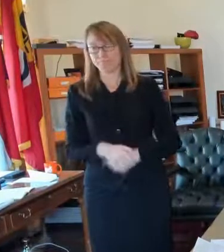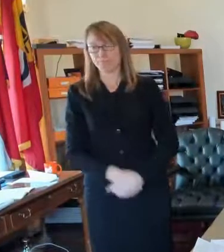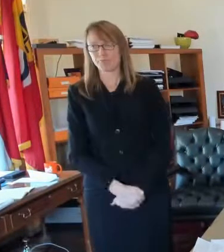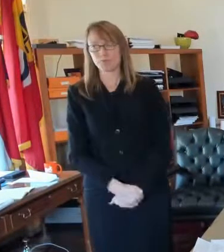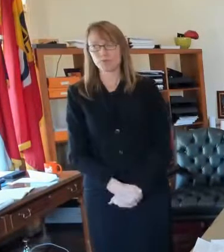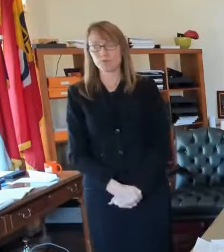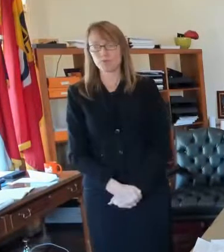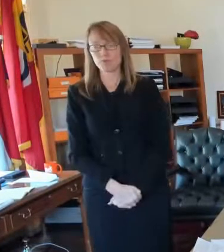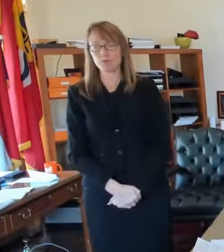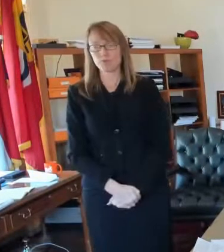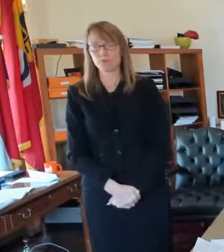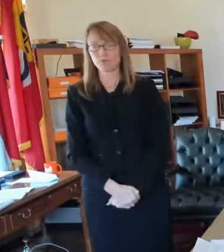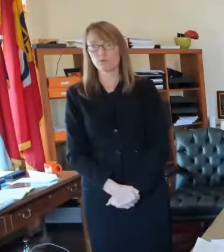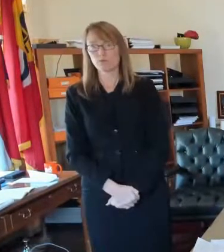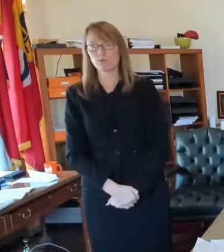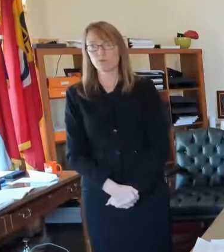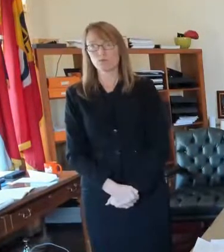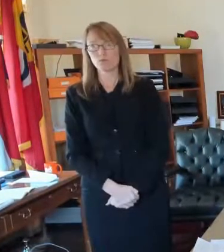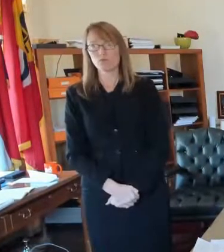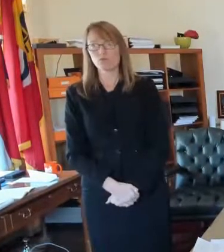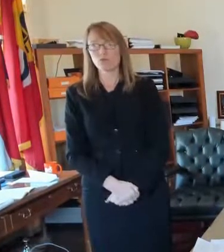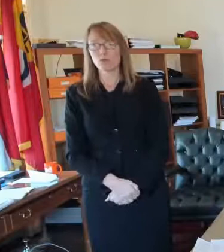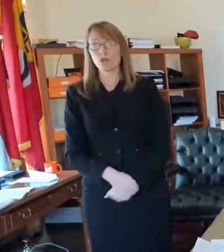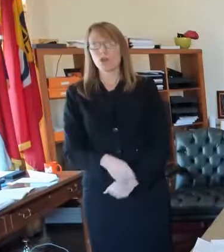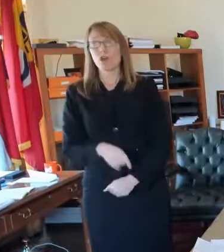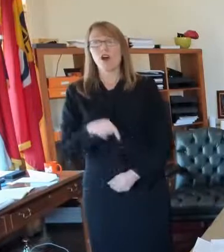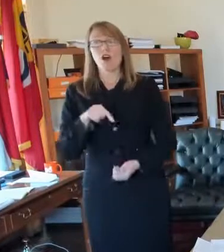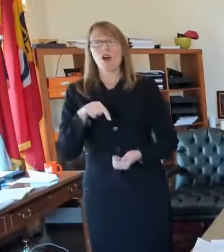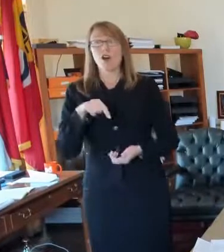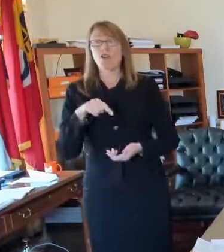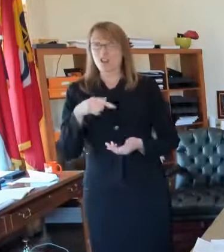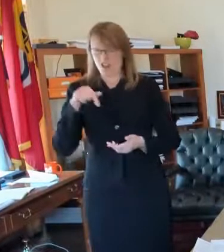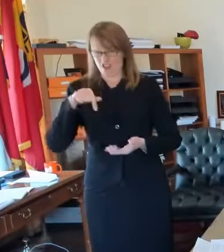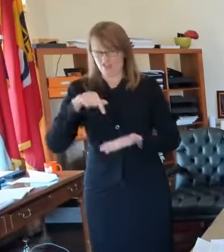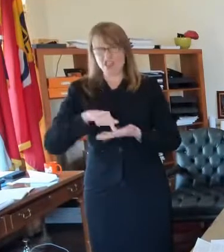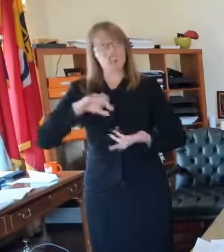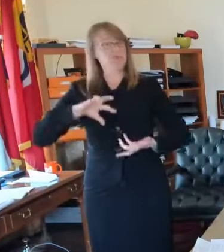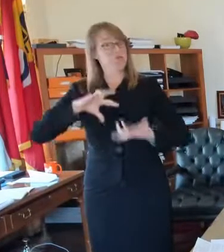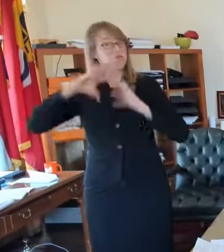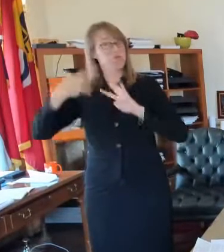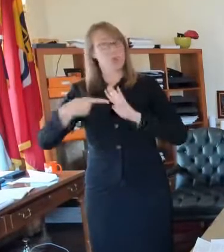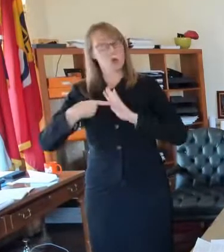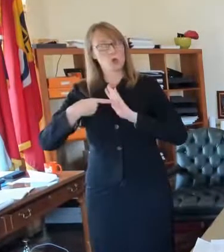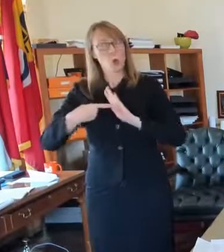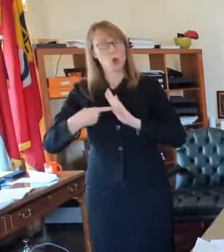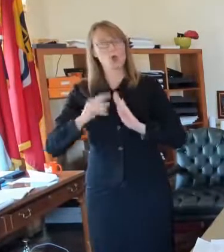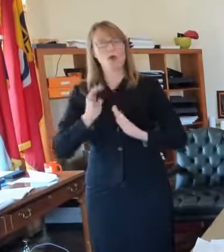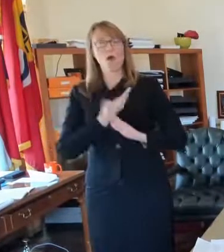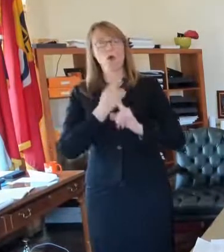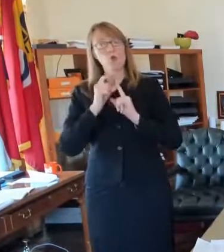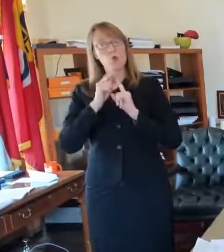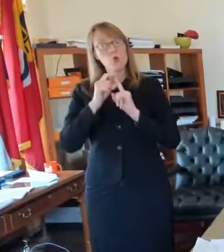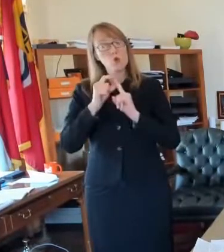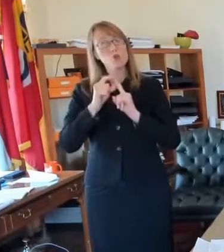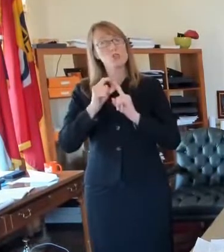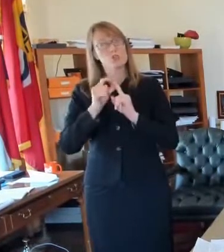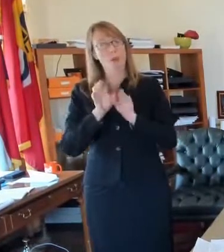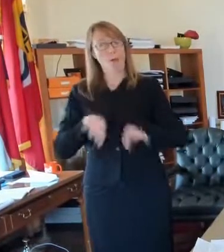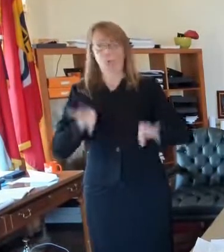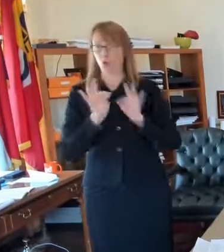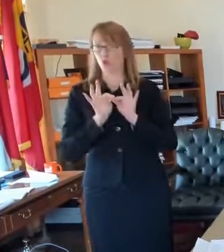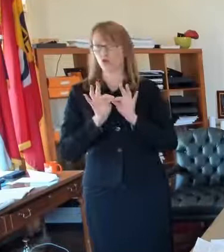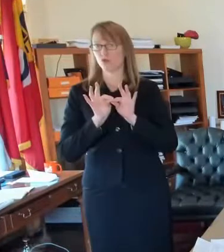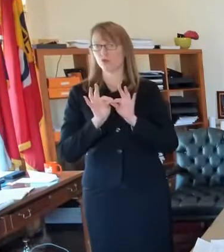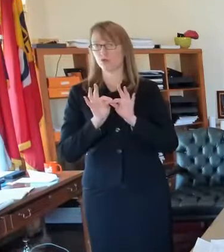the point that words matter, rhetoric matters, civility matters. We have escalated to a